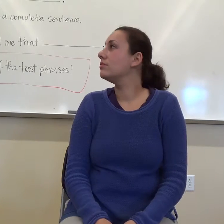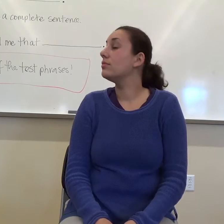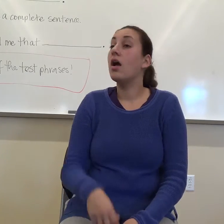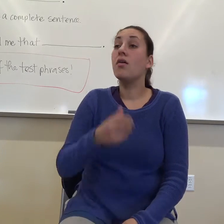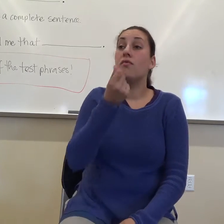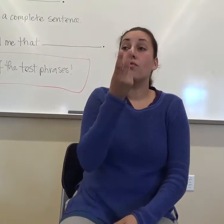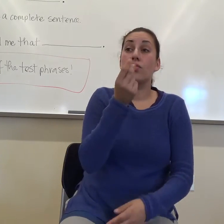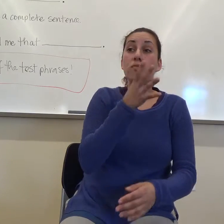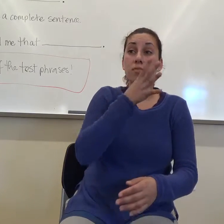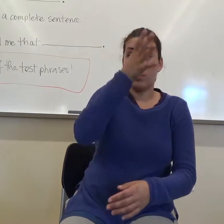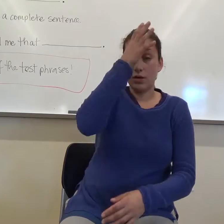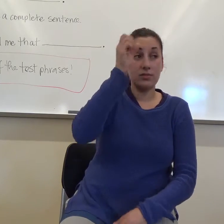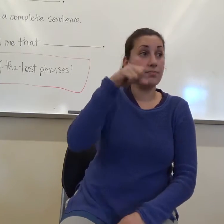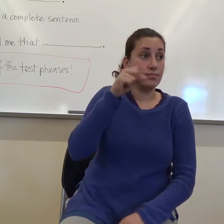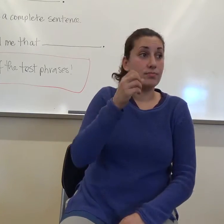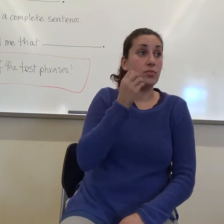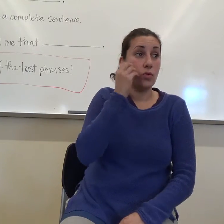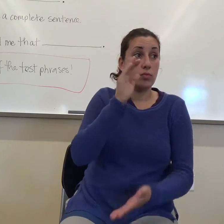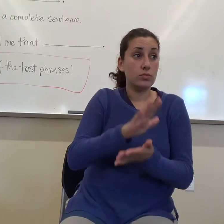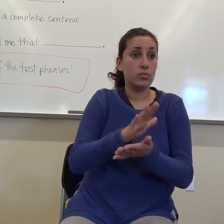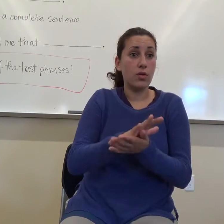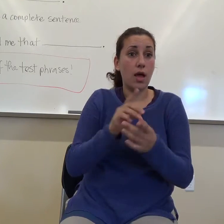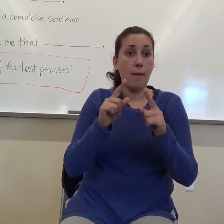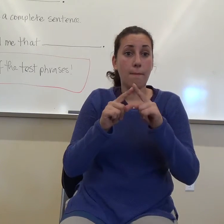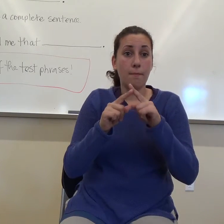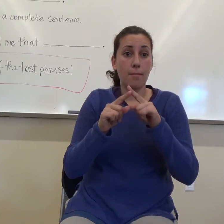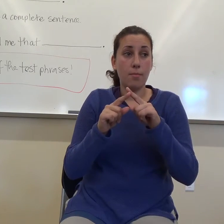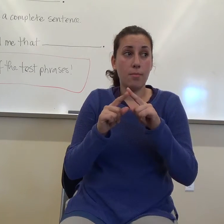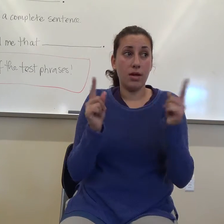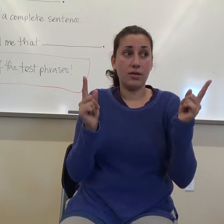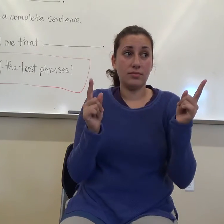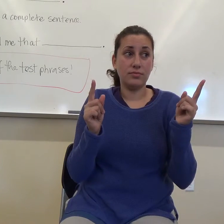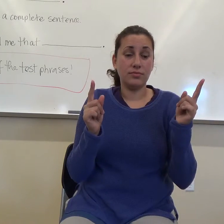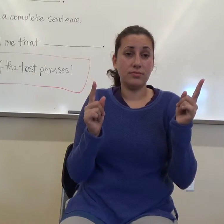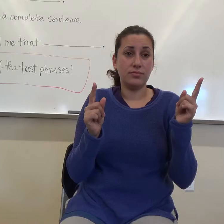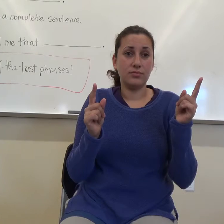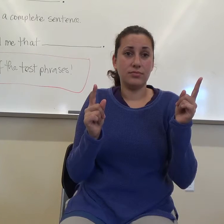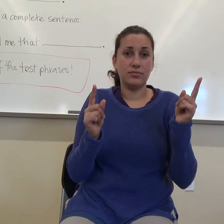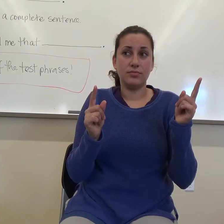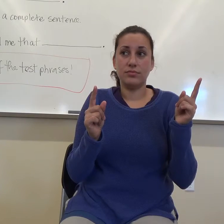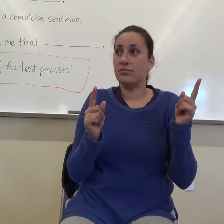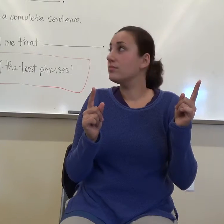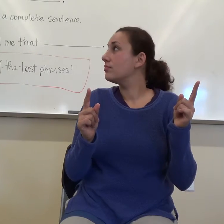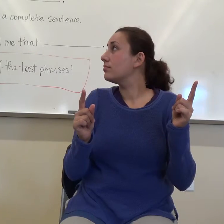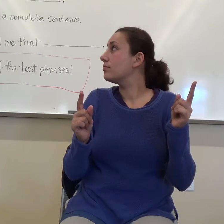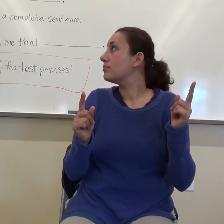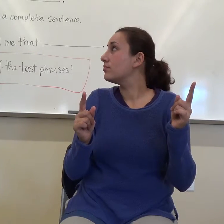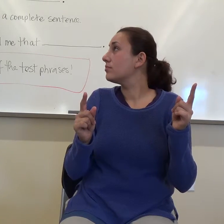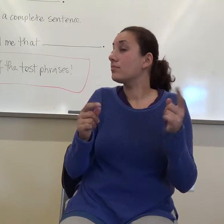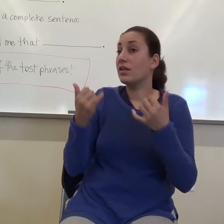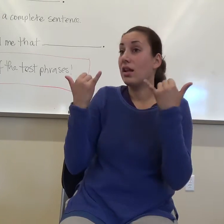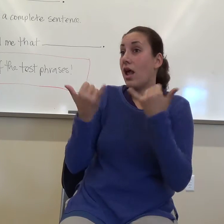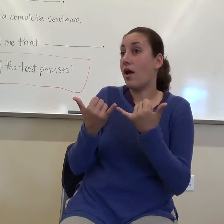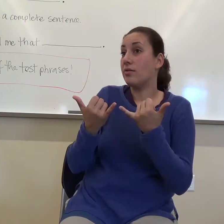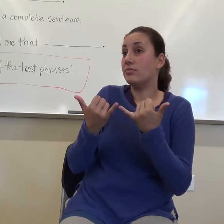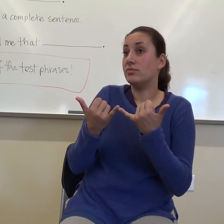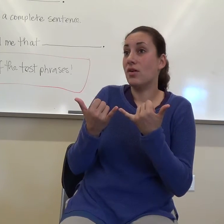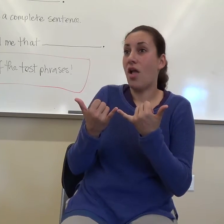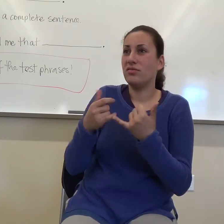but what your brain is doing is filling in, but now a whole lot of people practice it, okay? That's